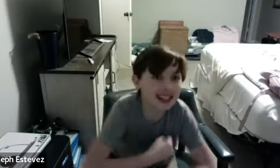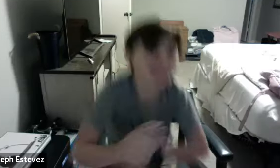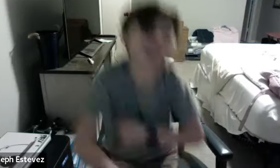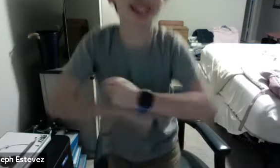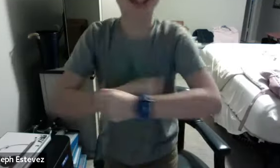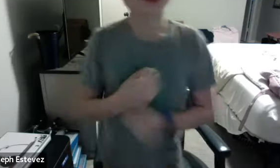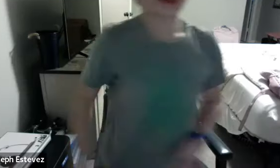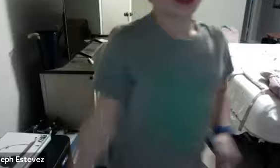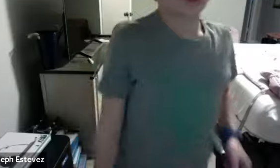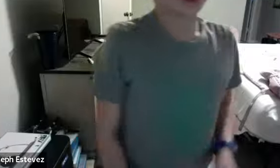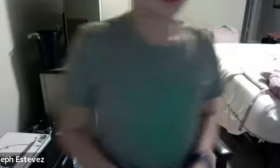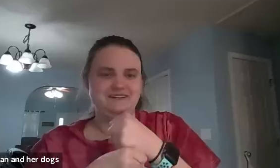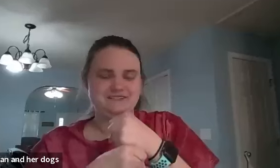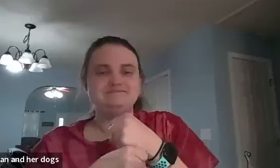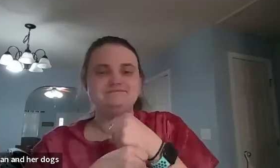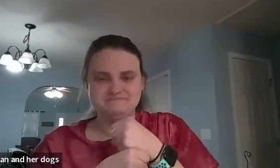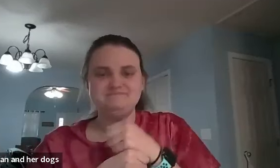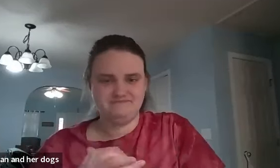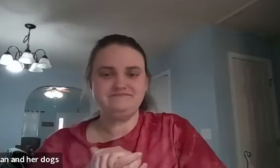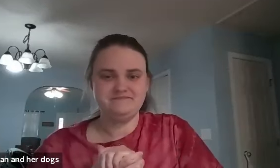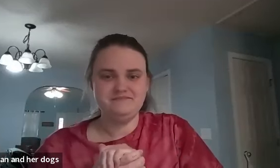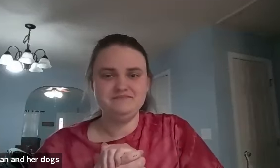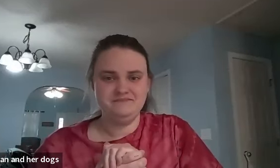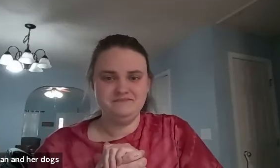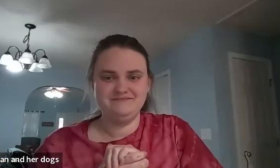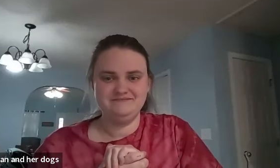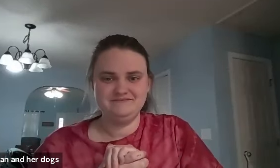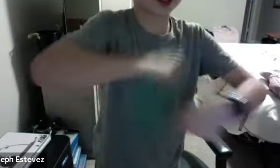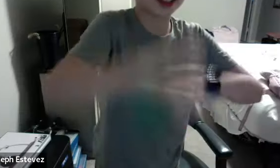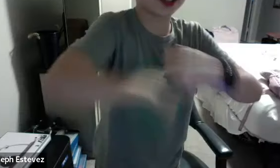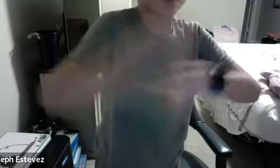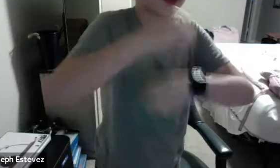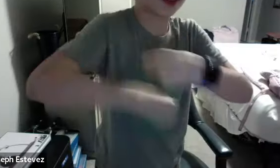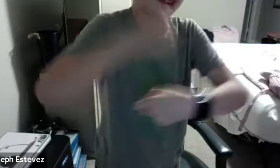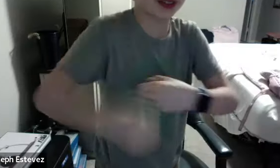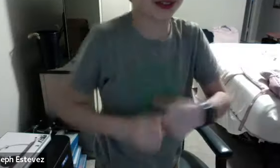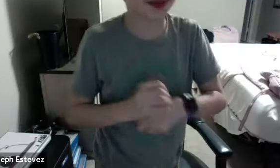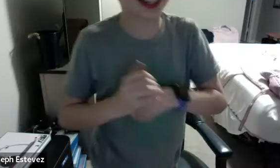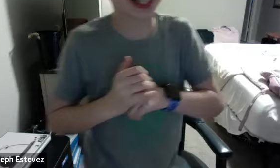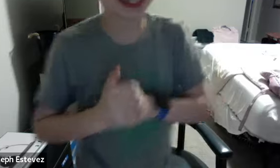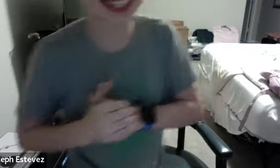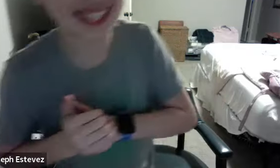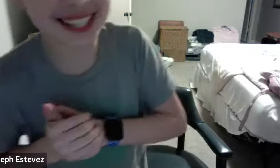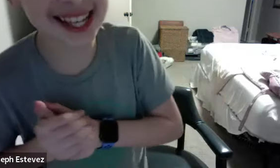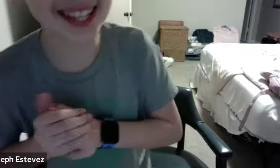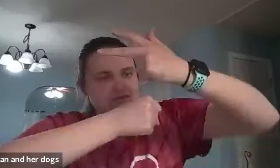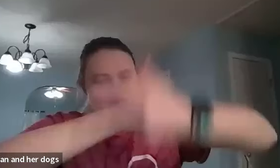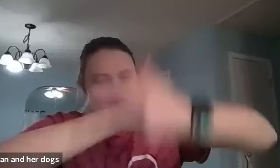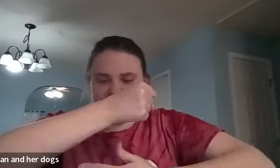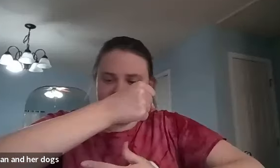then this. Two. Mm-hmm. Good, because I really didn't want to do like 50 circles. Yeah, I'm trying to imagine